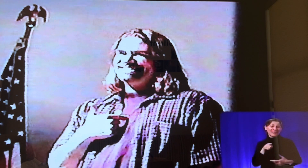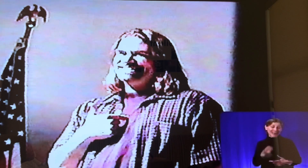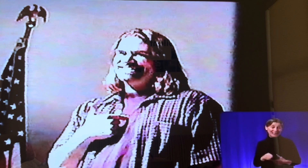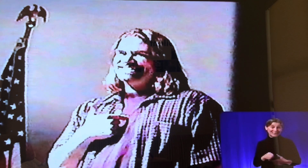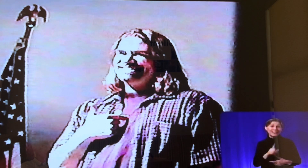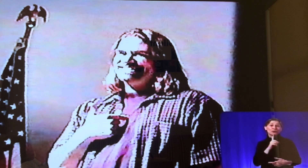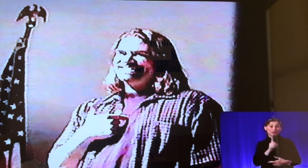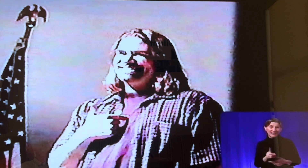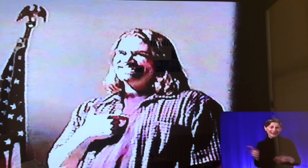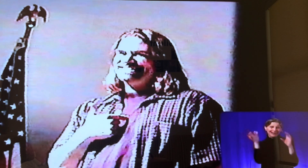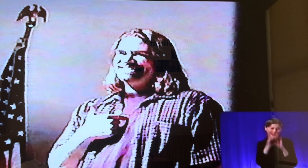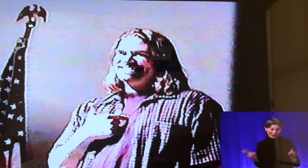a story.